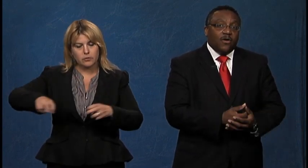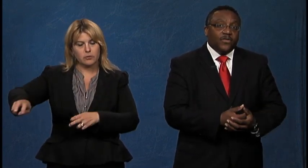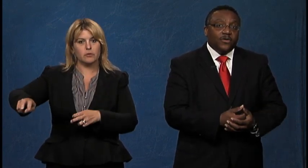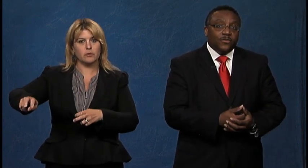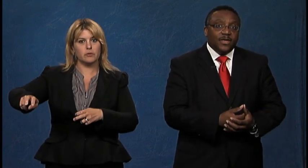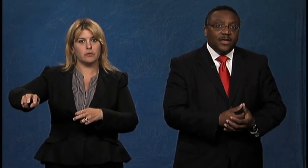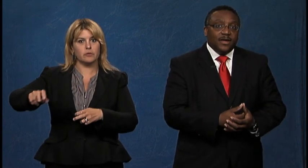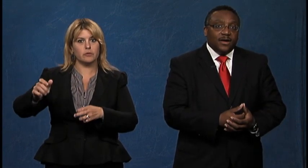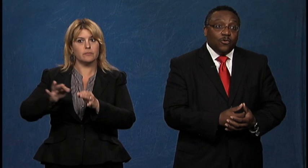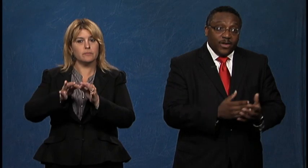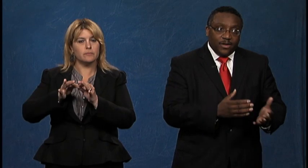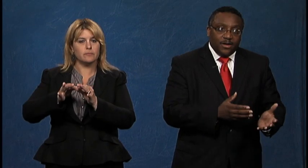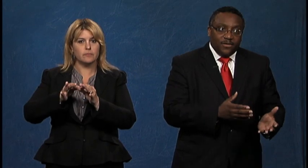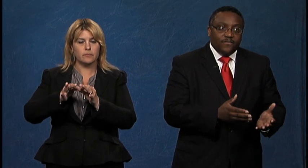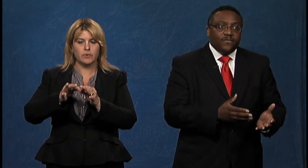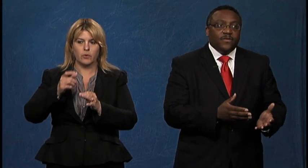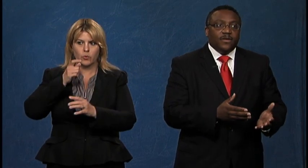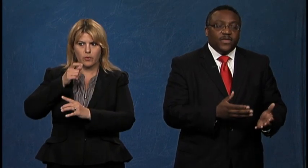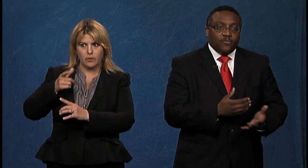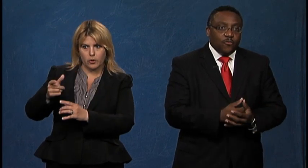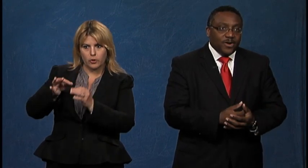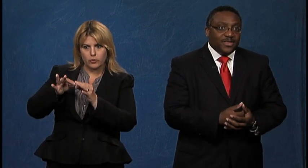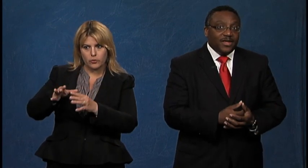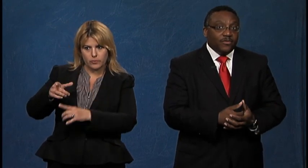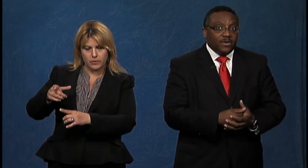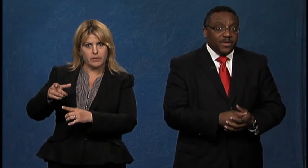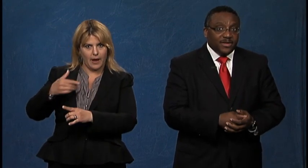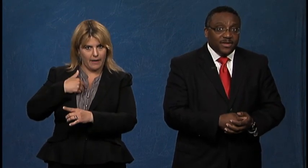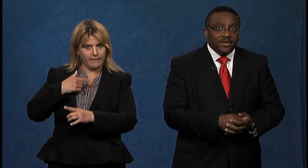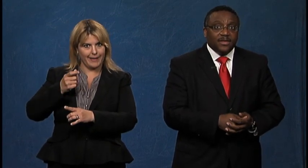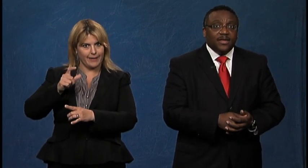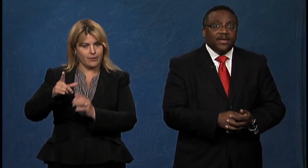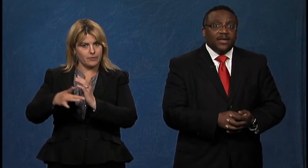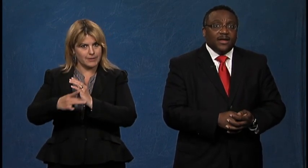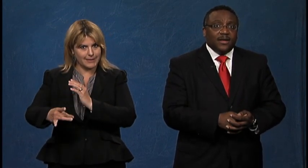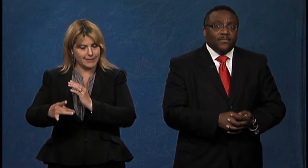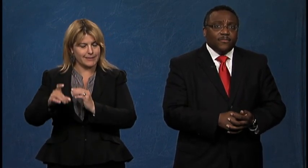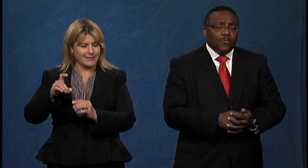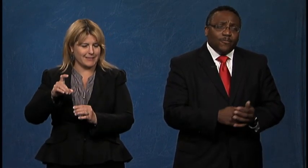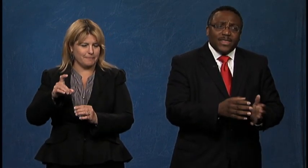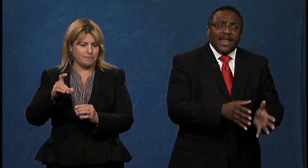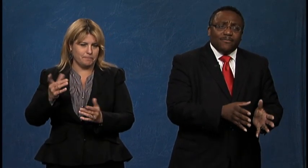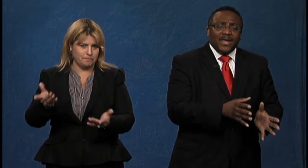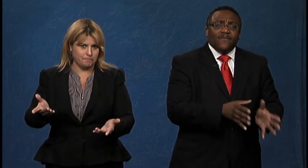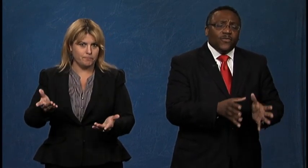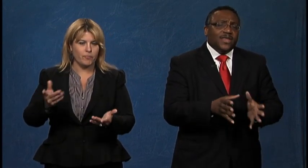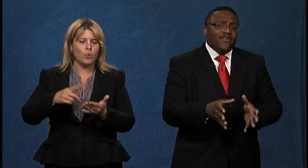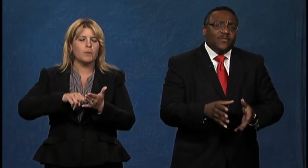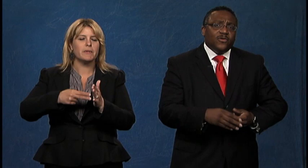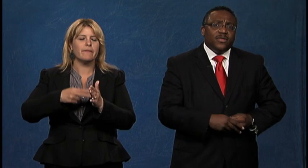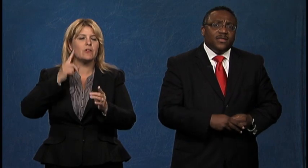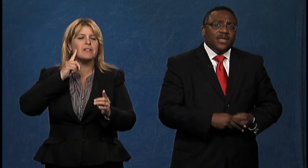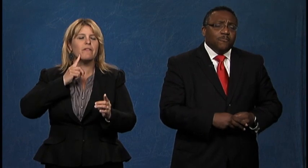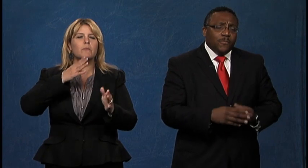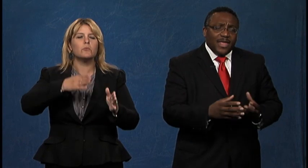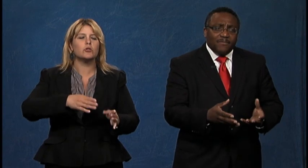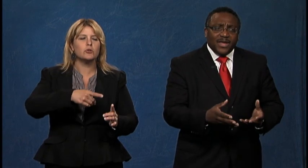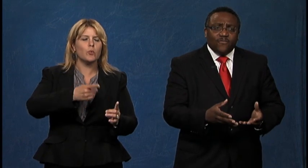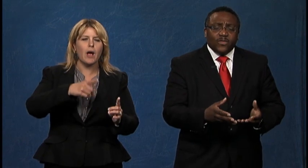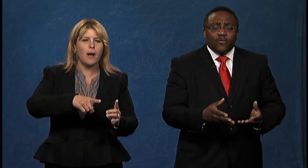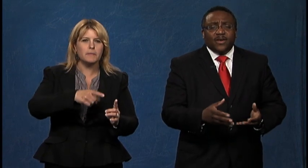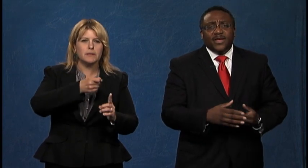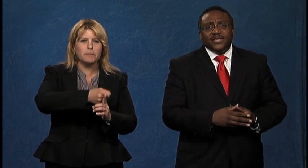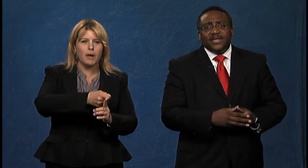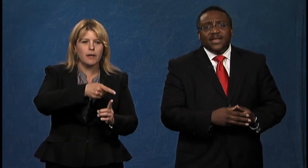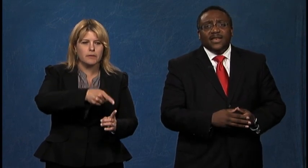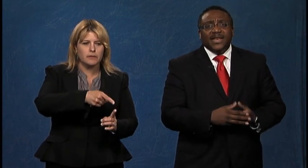event off to, who is of the appropriate skills and abilities? What would that mean for the deaf person? What would that mean